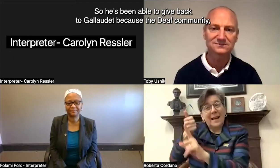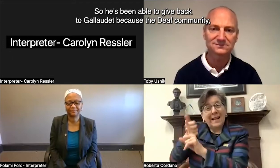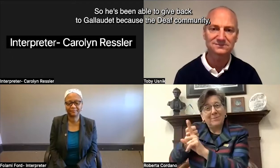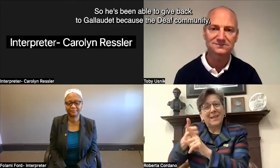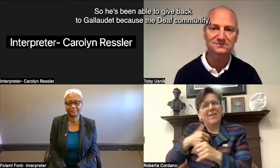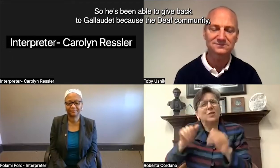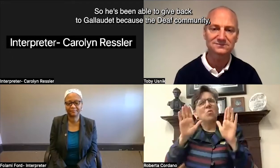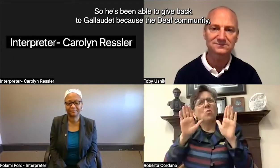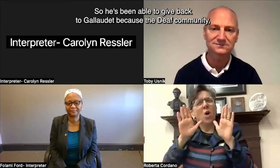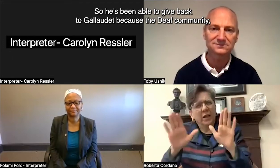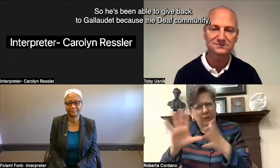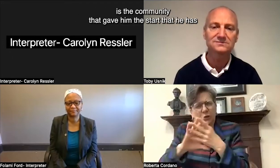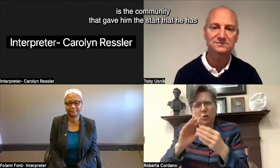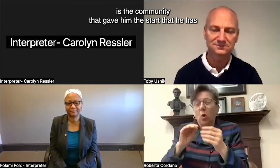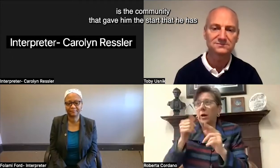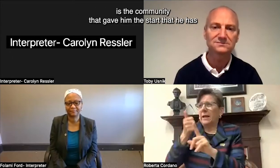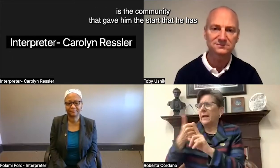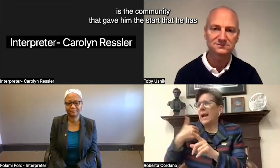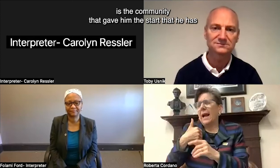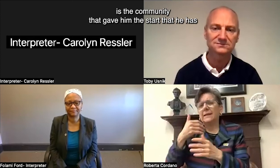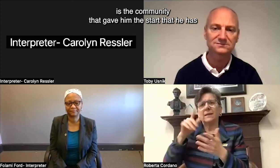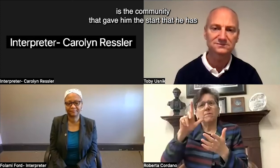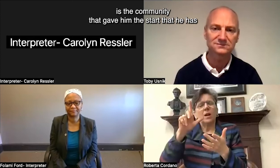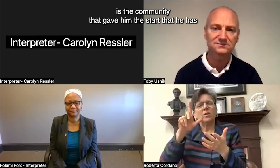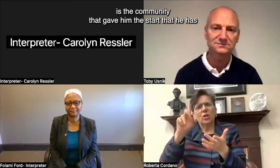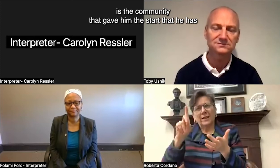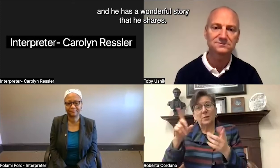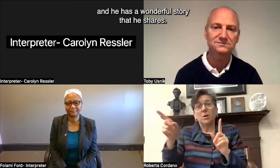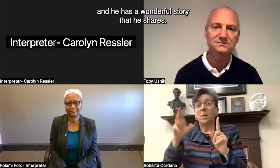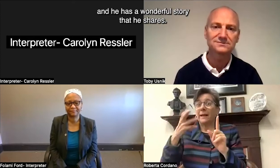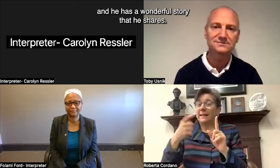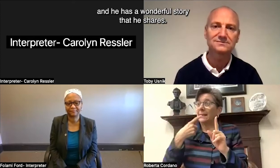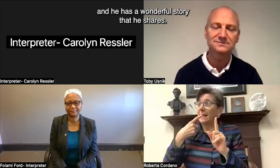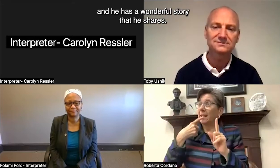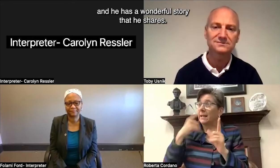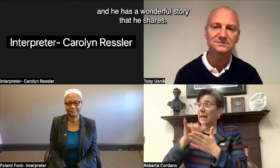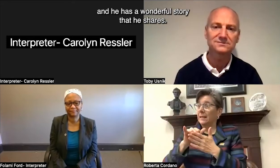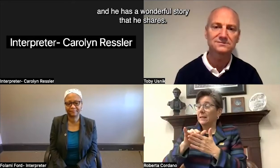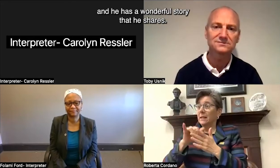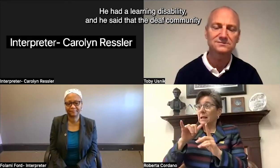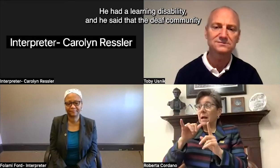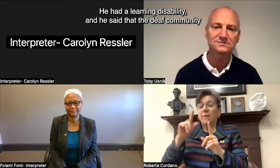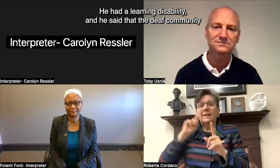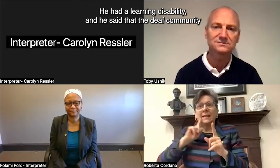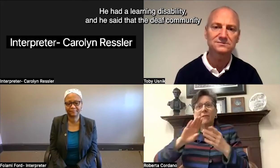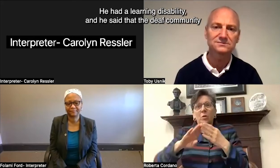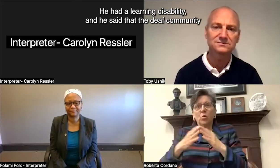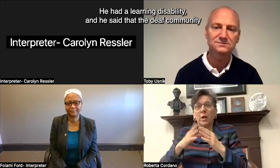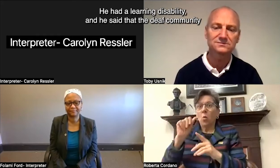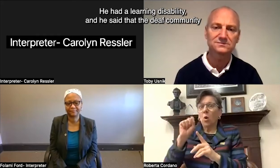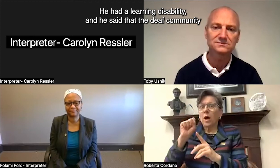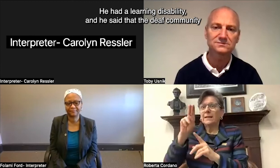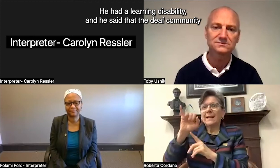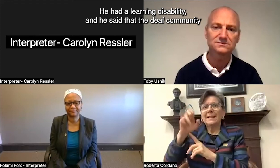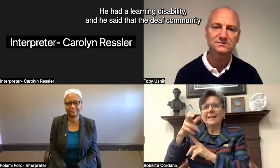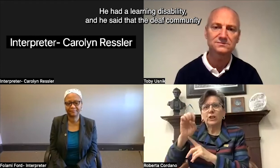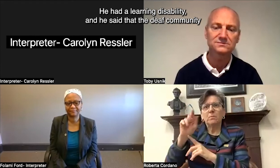community is the community that gave him the start that he has. And he has a wonderful story that he shares. He had a learning disability and he said that